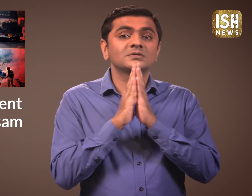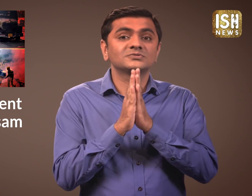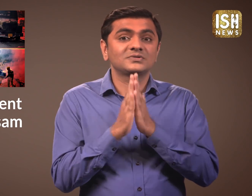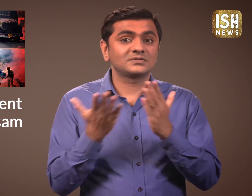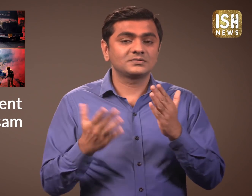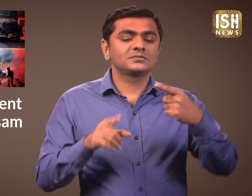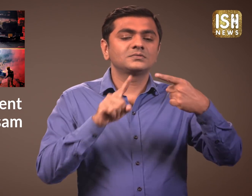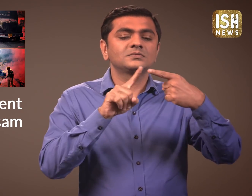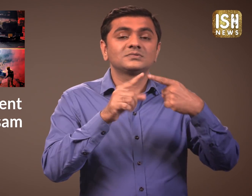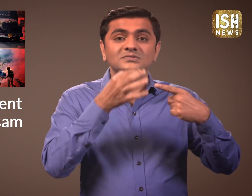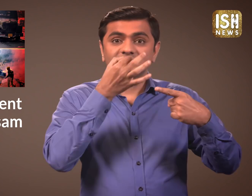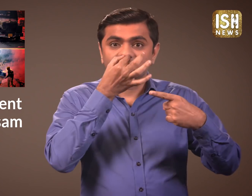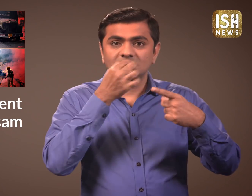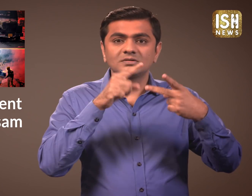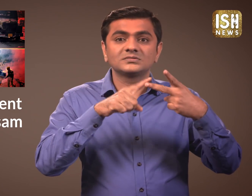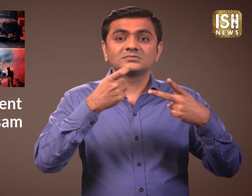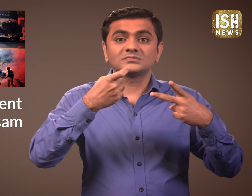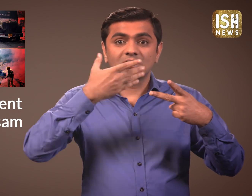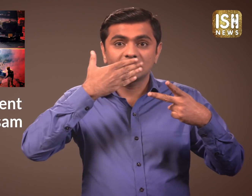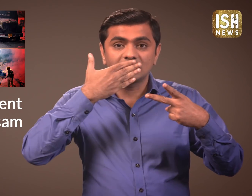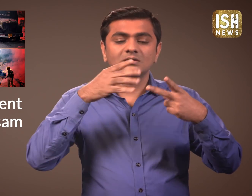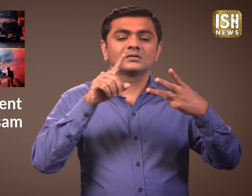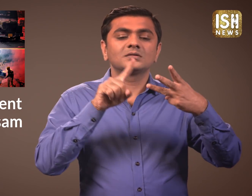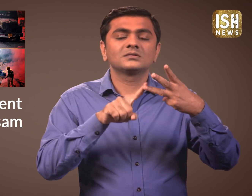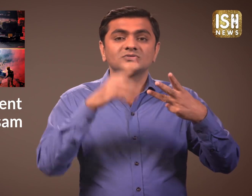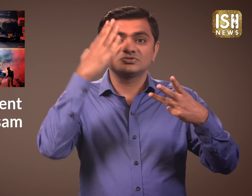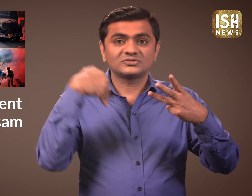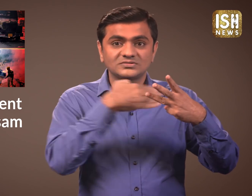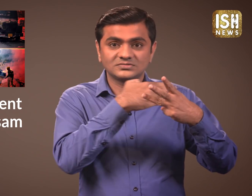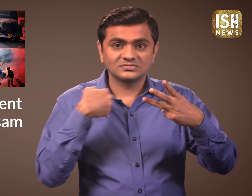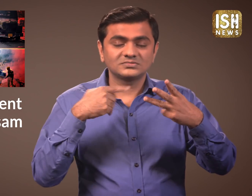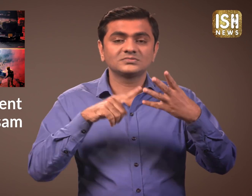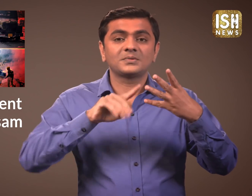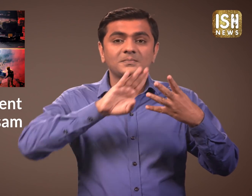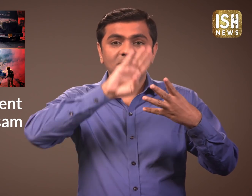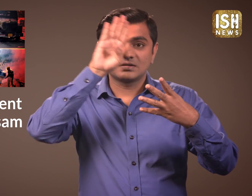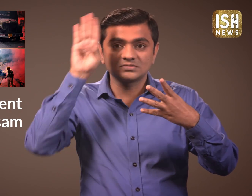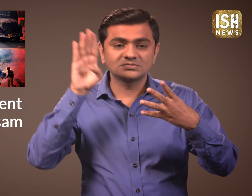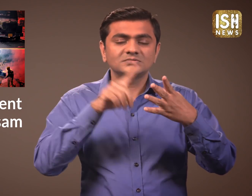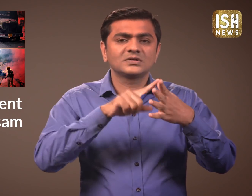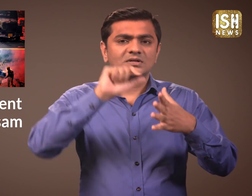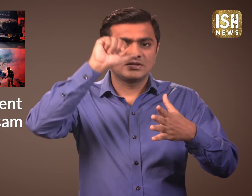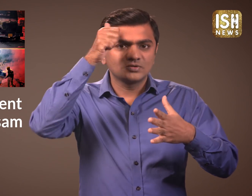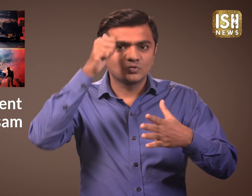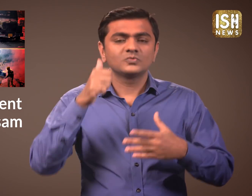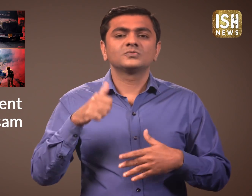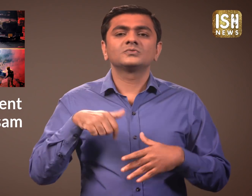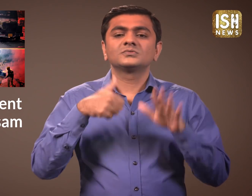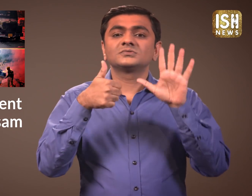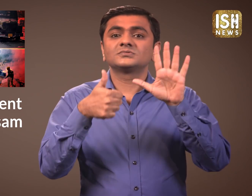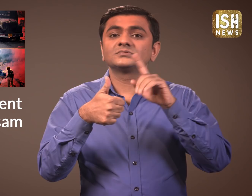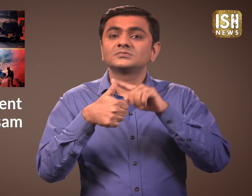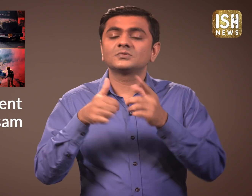Immigrants of 6 faiths such as Sikh, Jain, Christian, Parsi, Hindu and Buddhist,